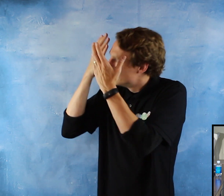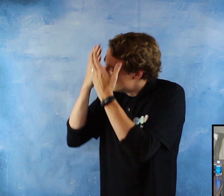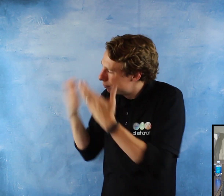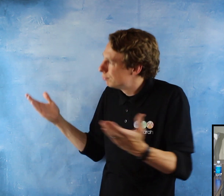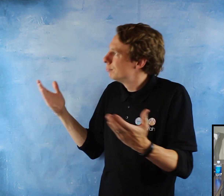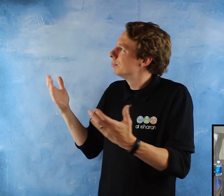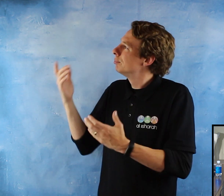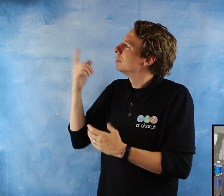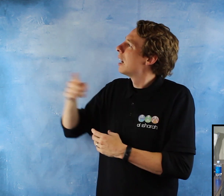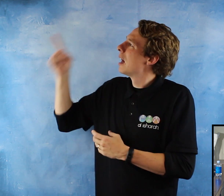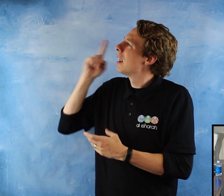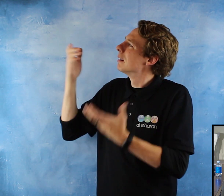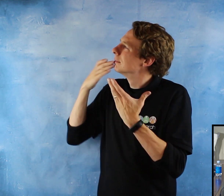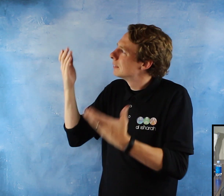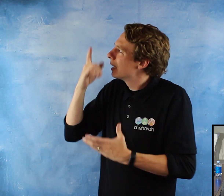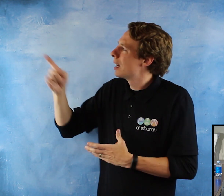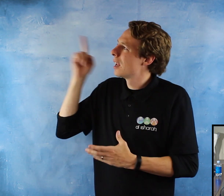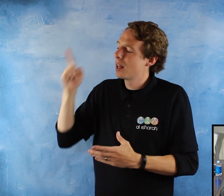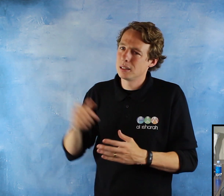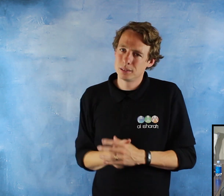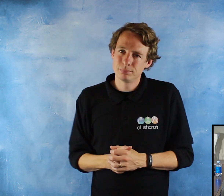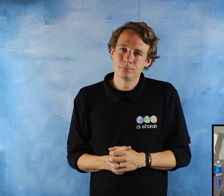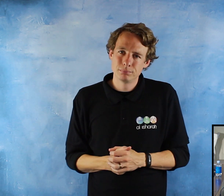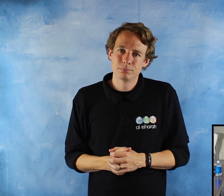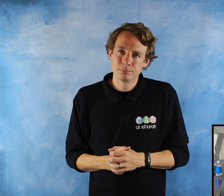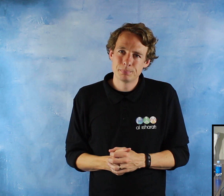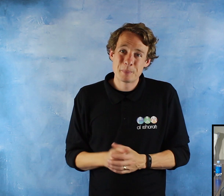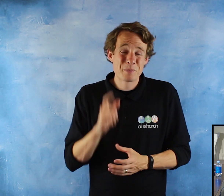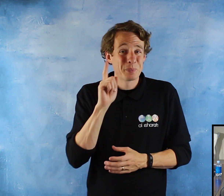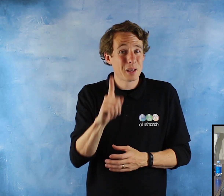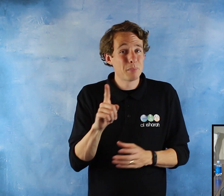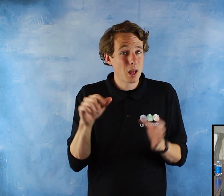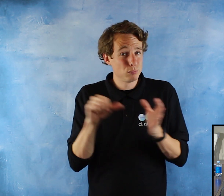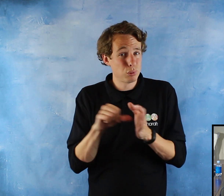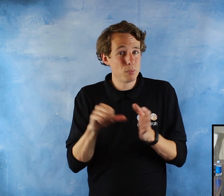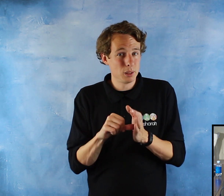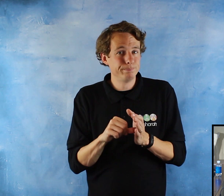ta'ala. But the problem is, summer brings more disobedience to Allah.